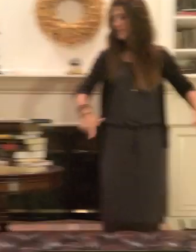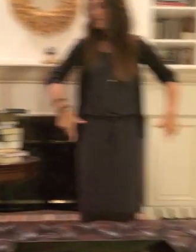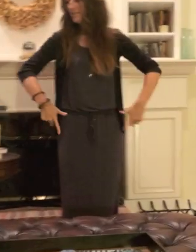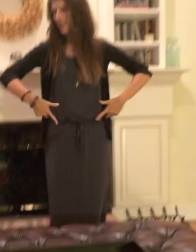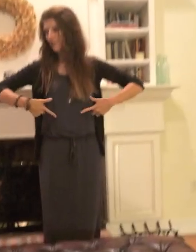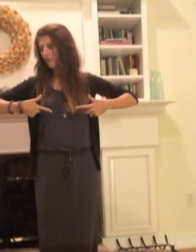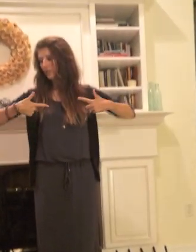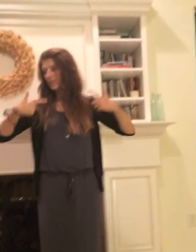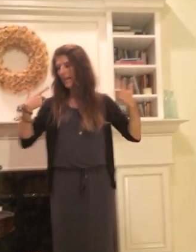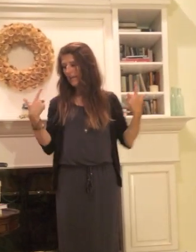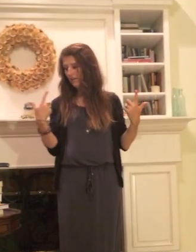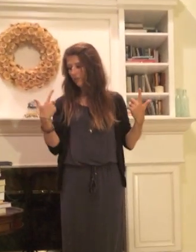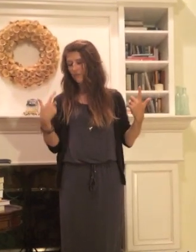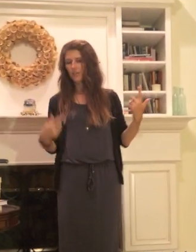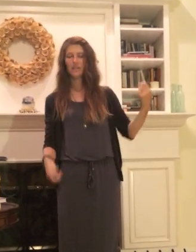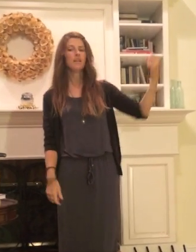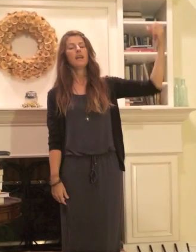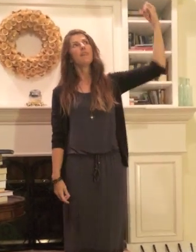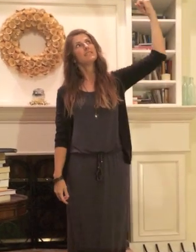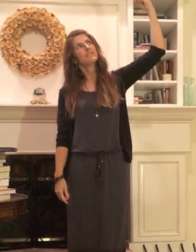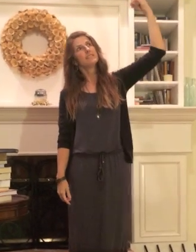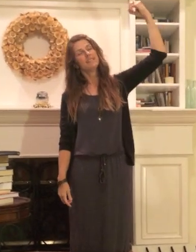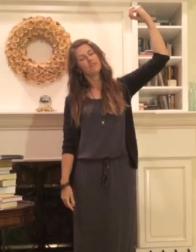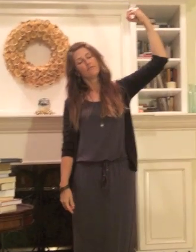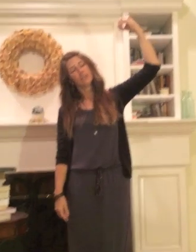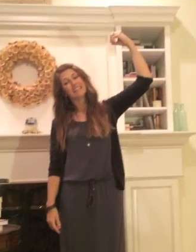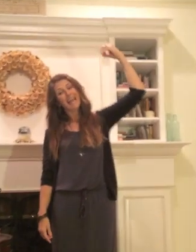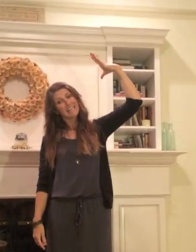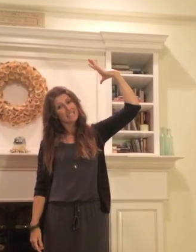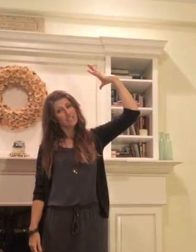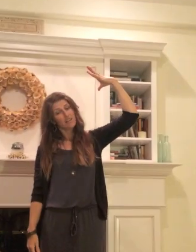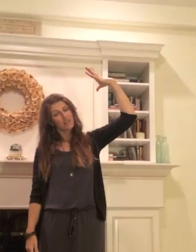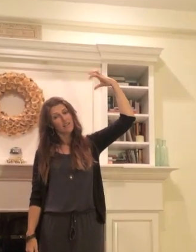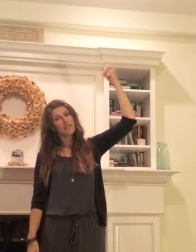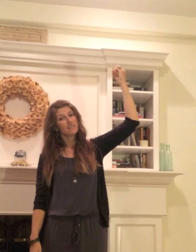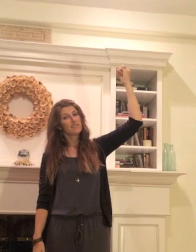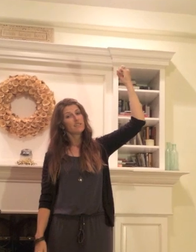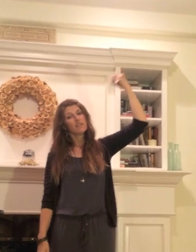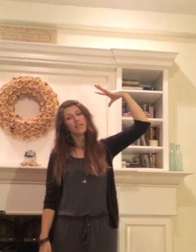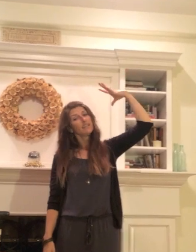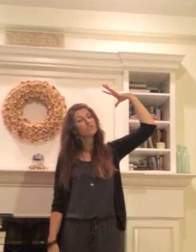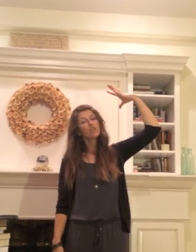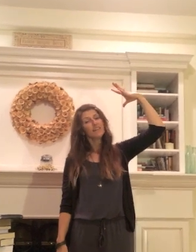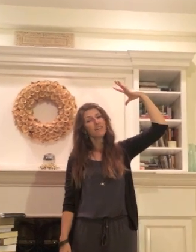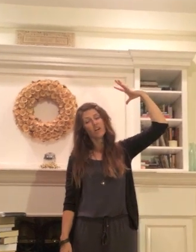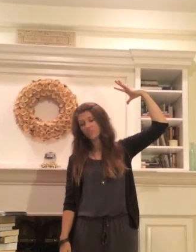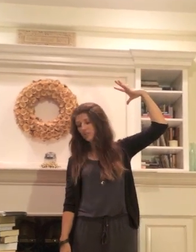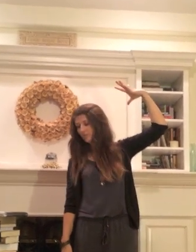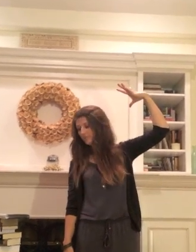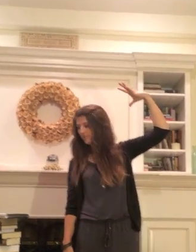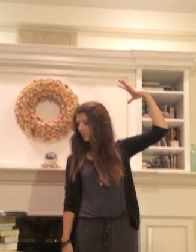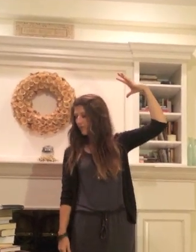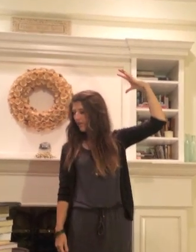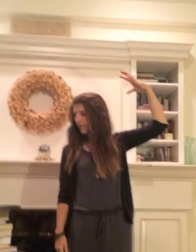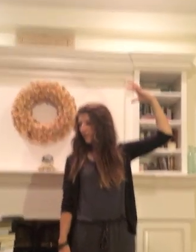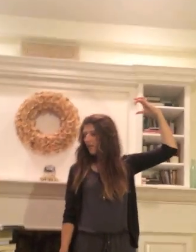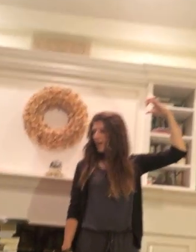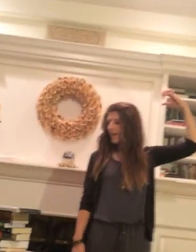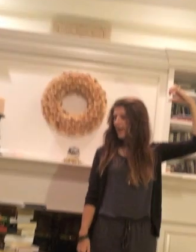the sign for life. And this is the sign for light, like the sunlight shining on you.